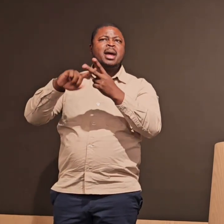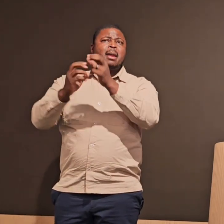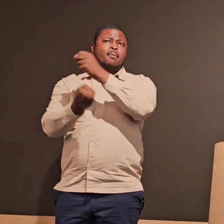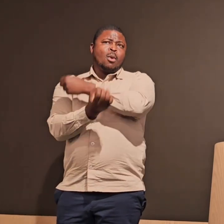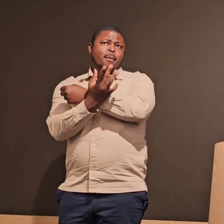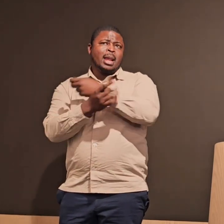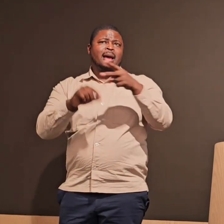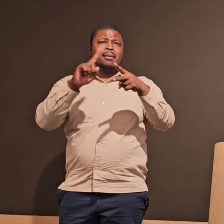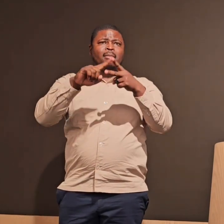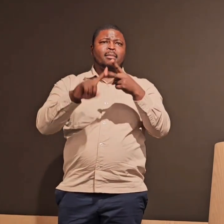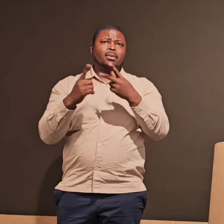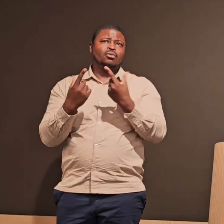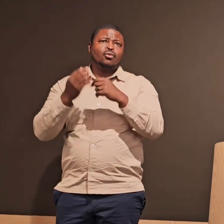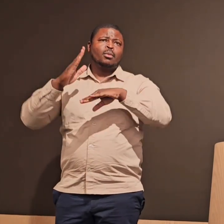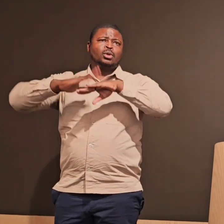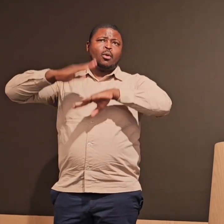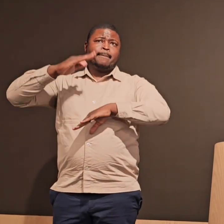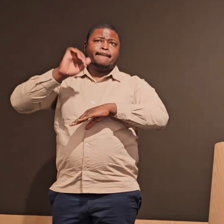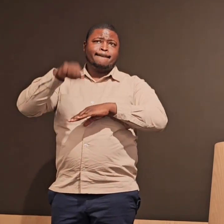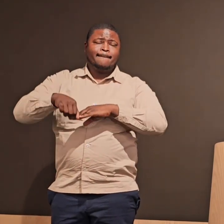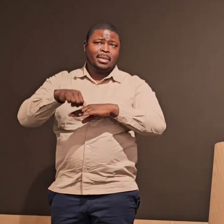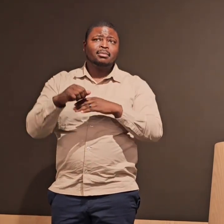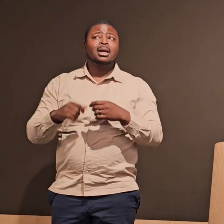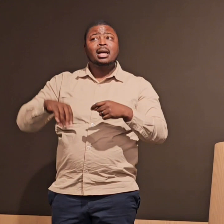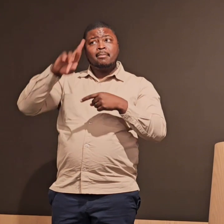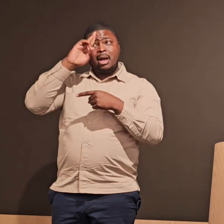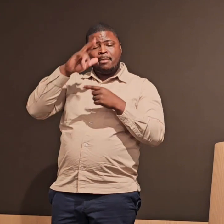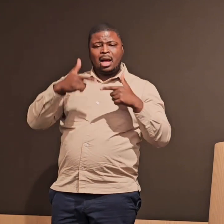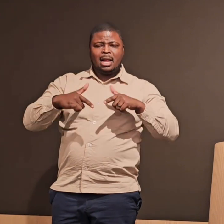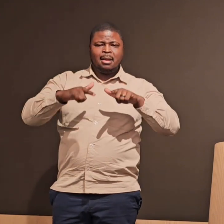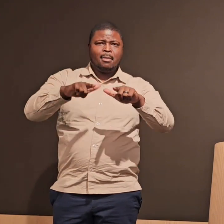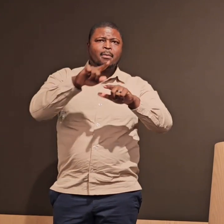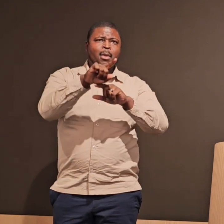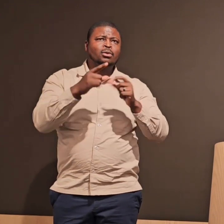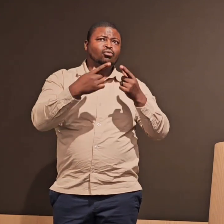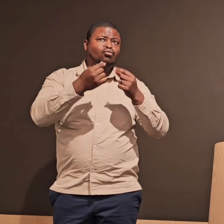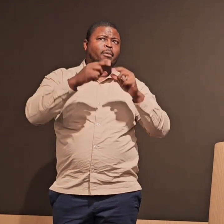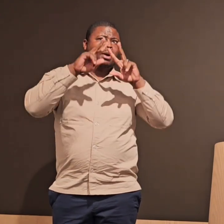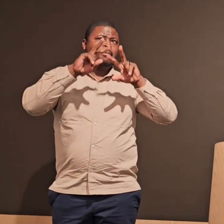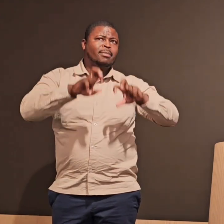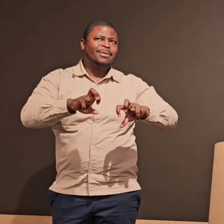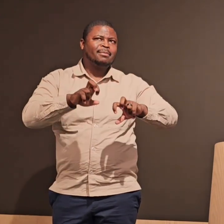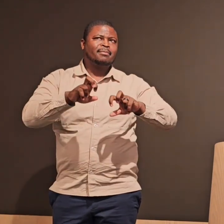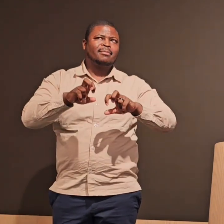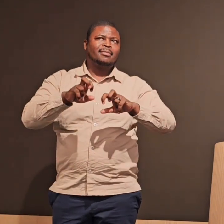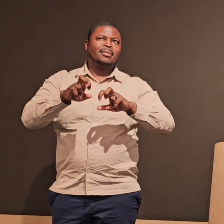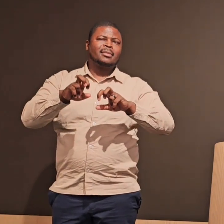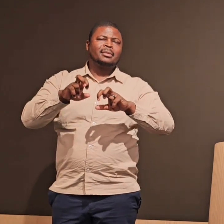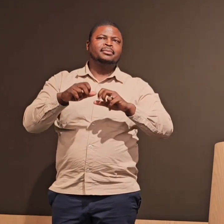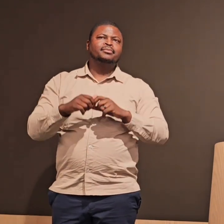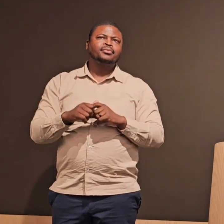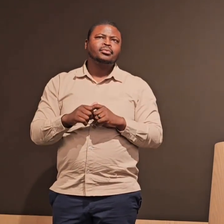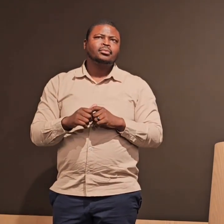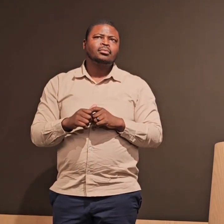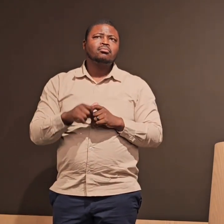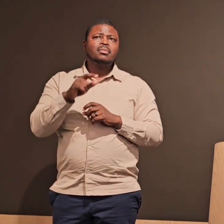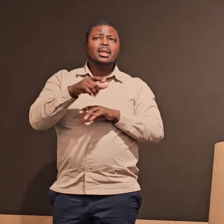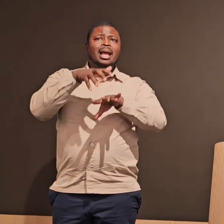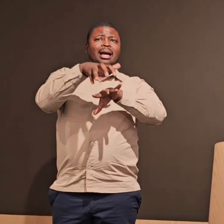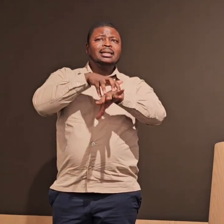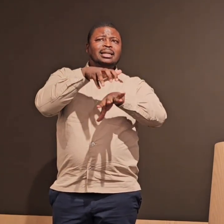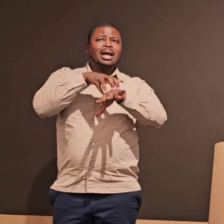was actually leading with agricultural production. With agricultural